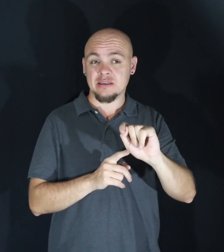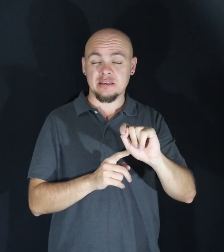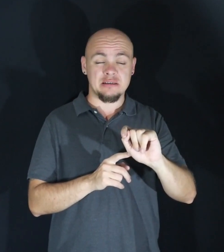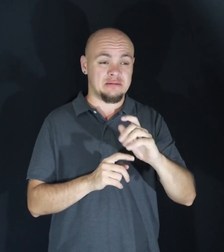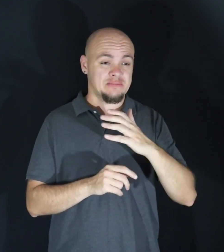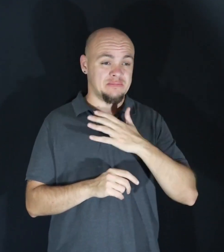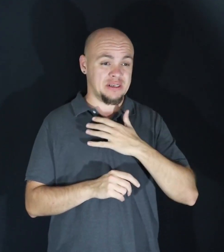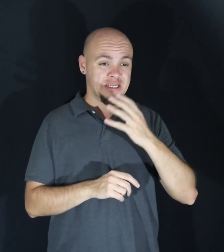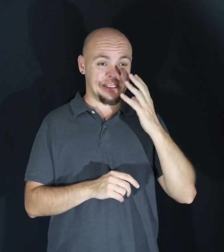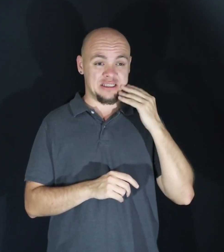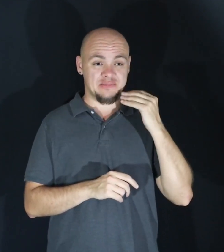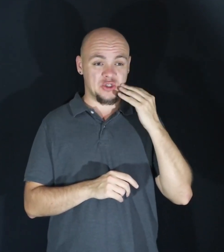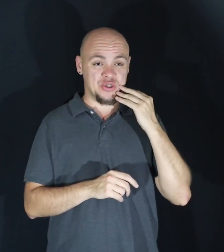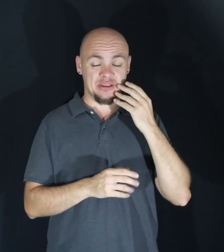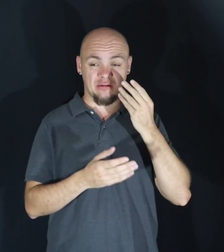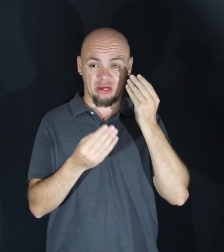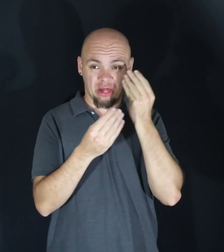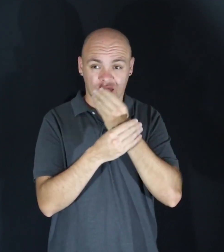anyone.